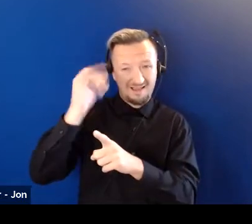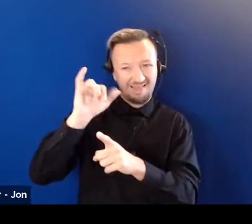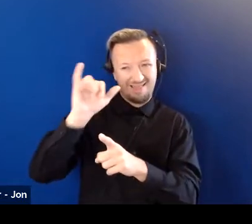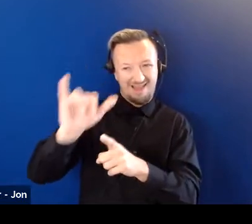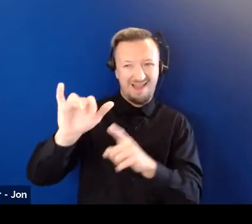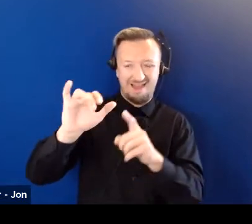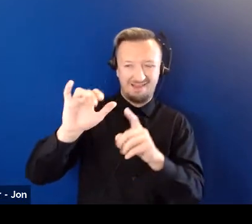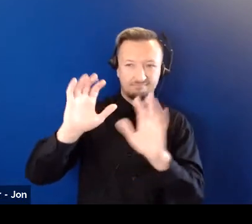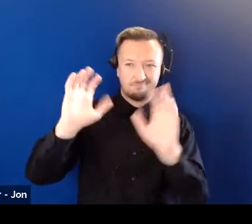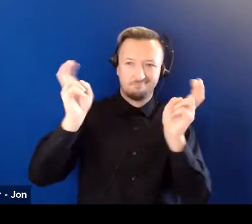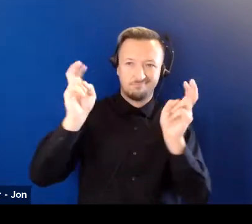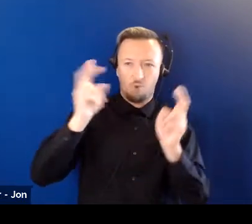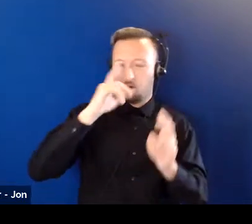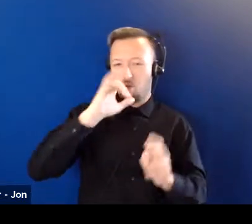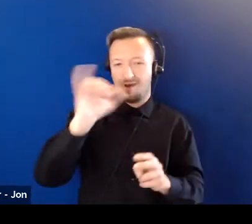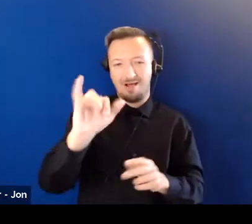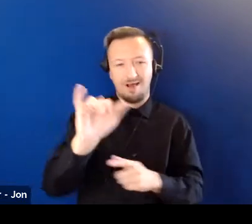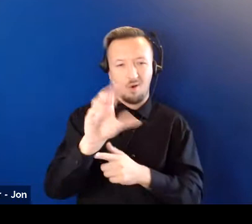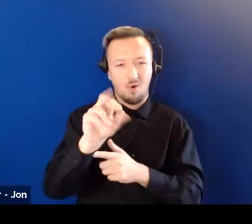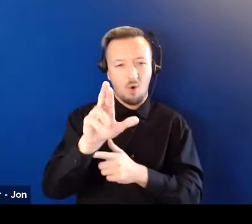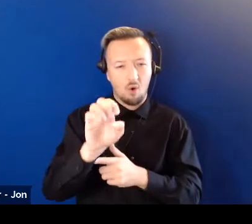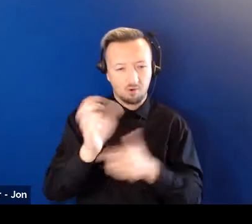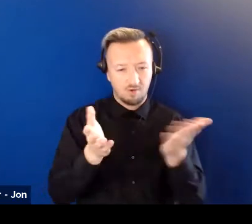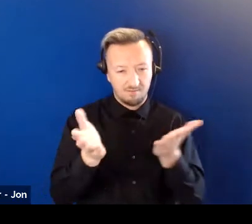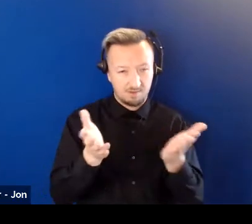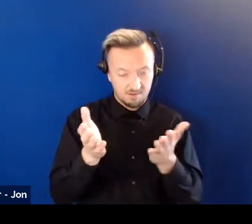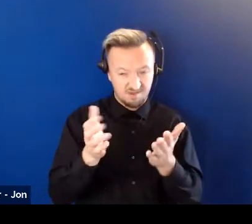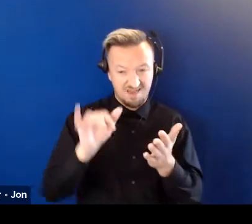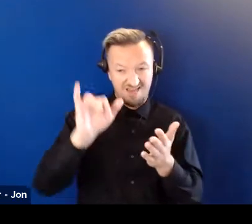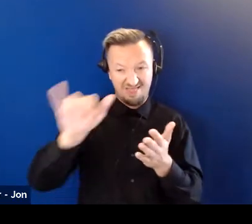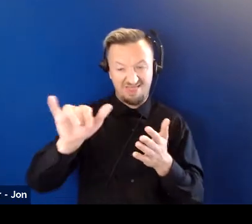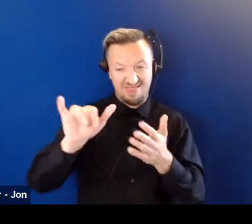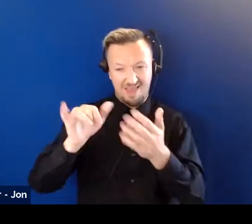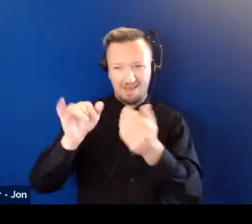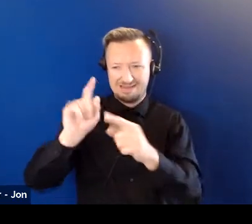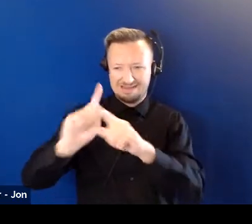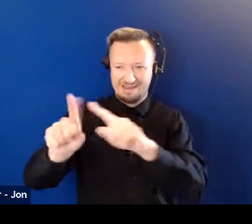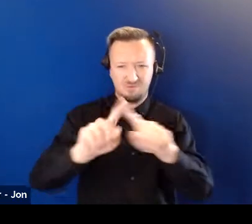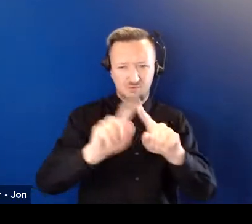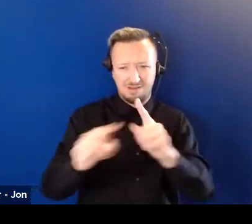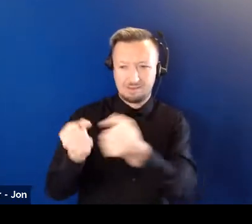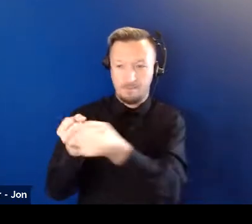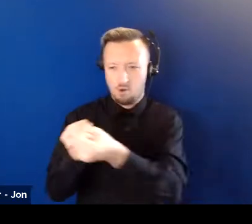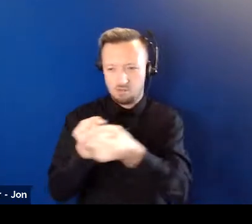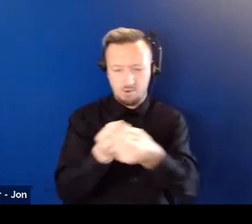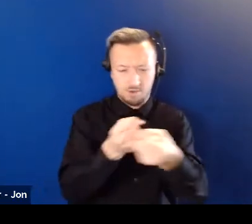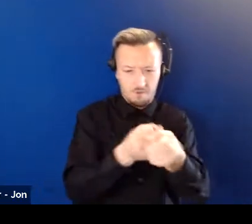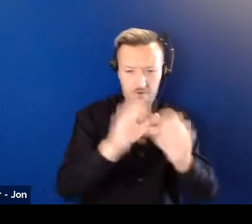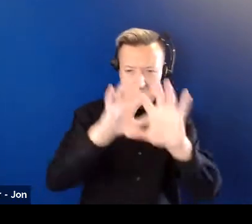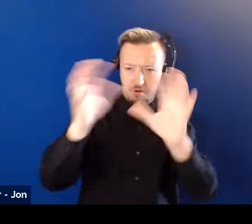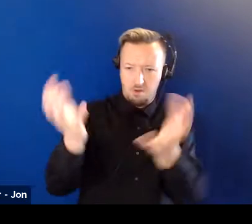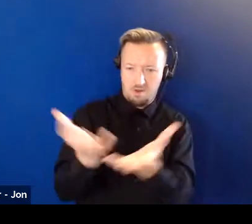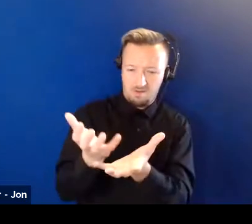that this network of supports and helps people in so many more ways than just either